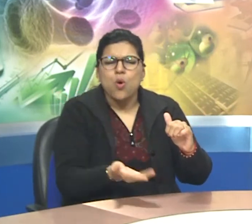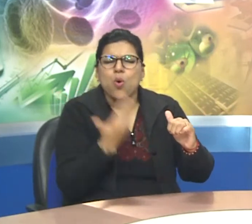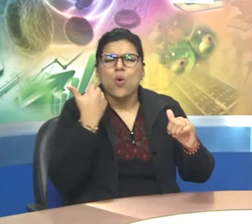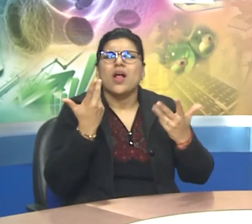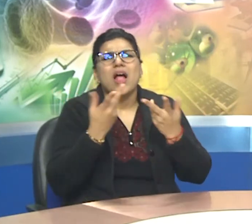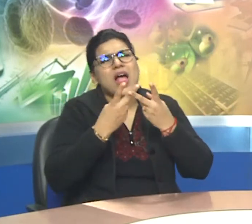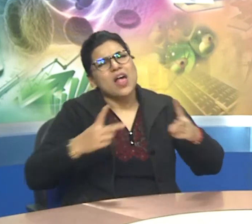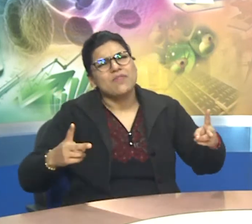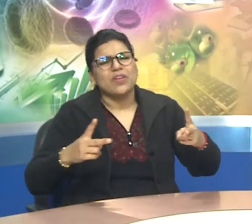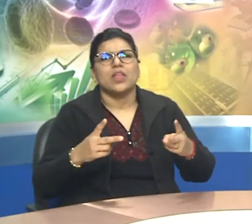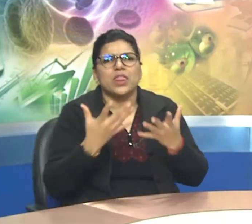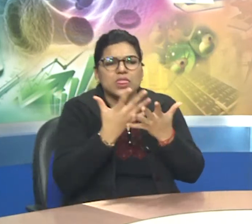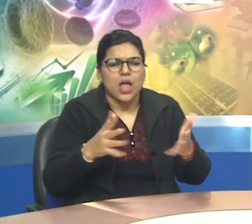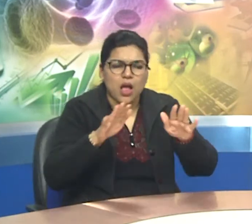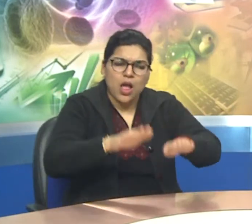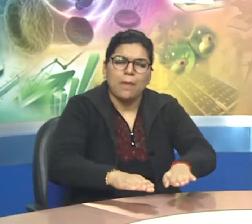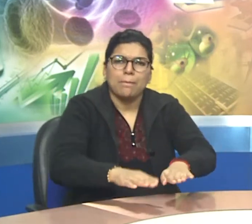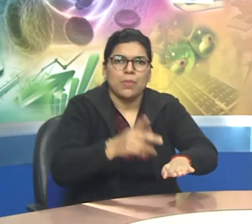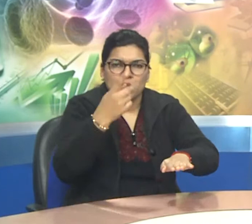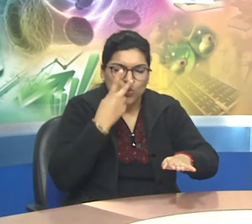Extracting means taking out something.